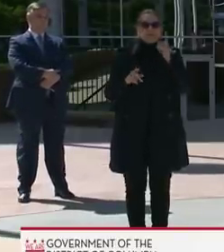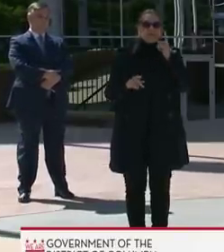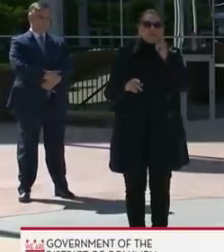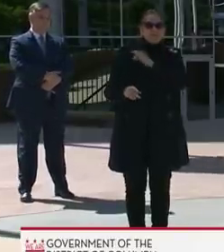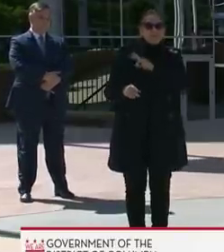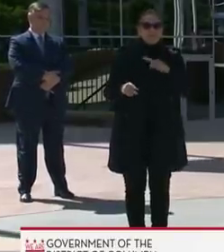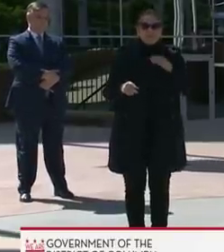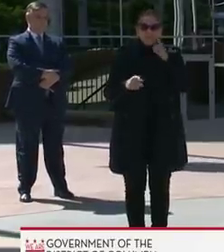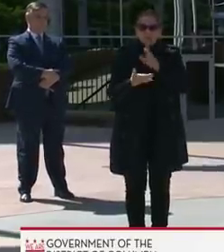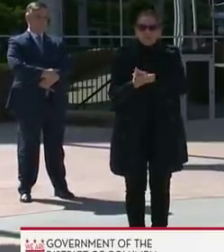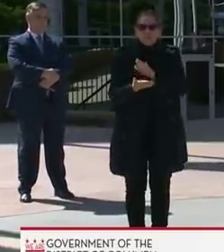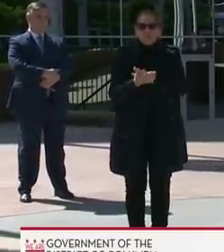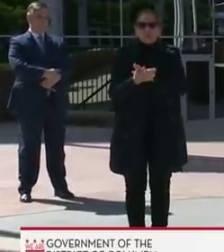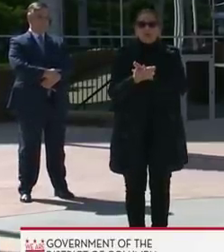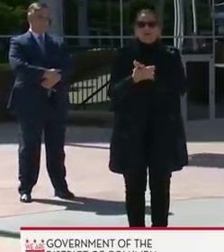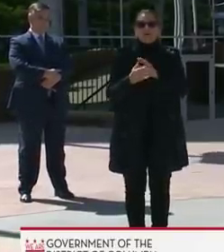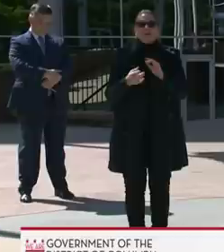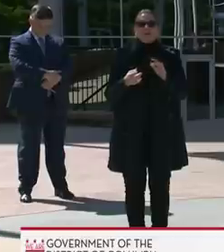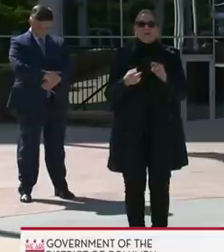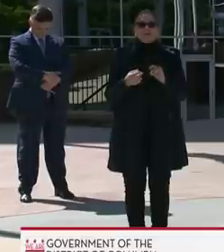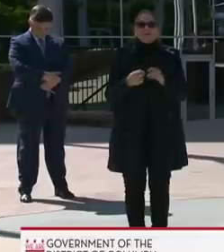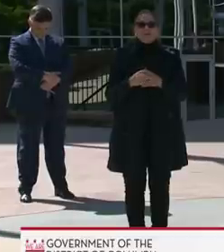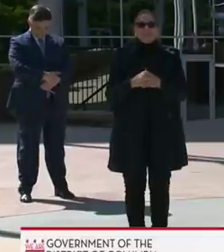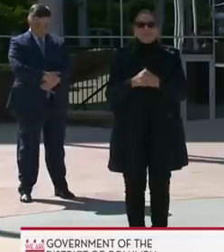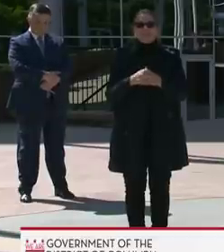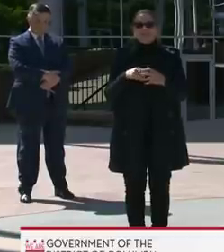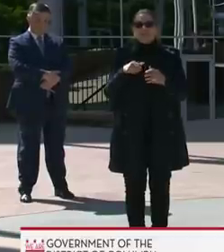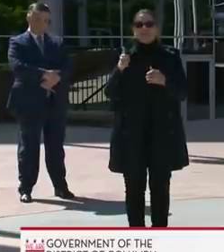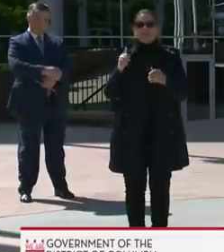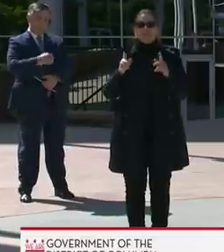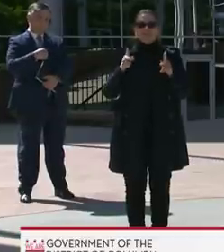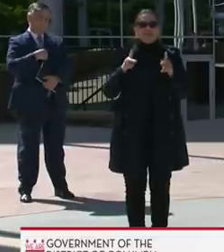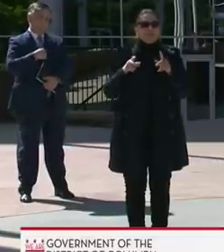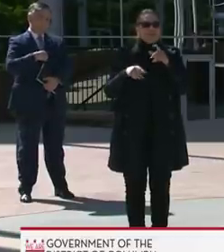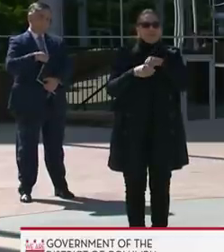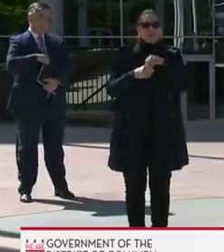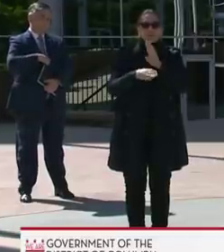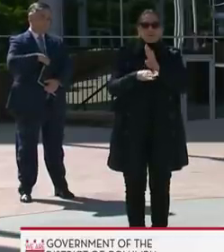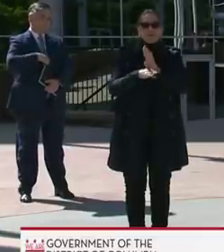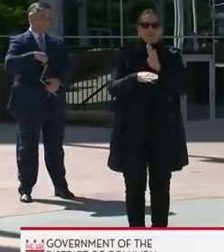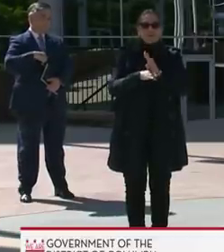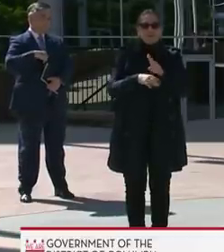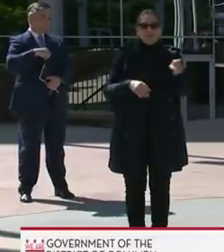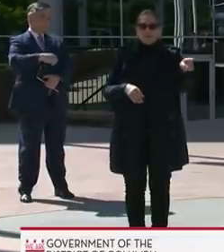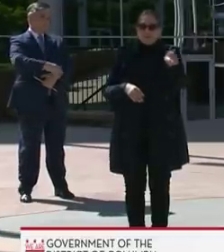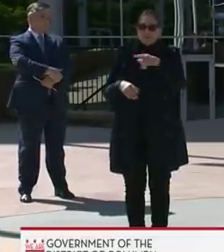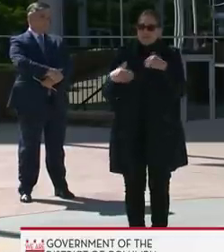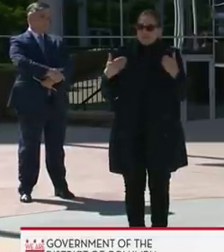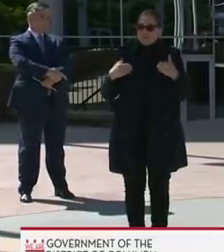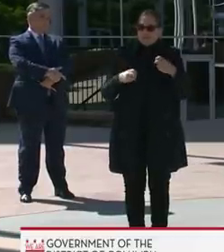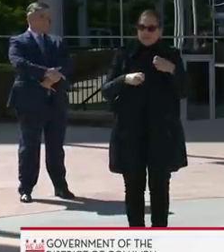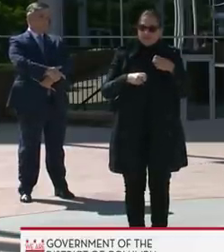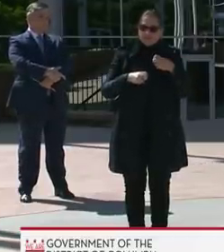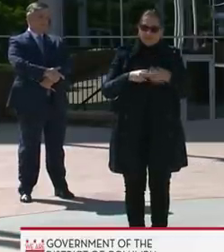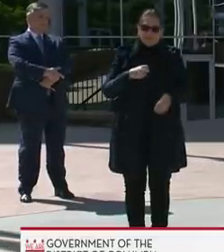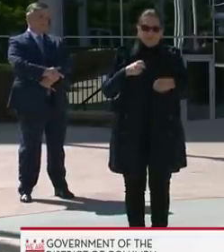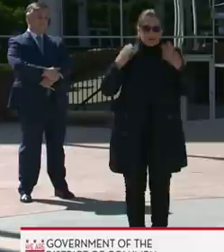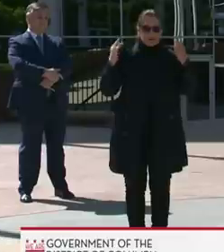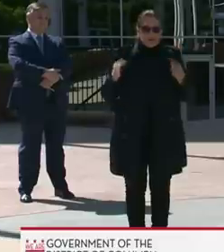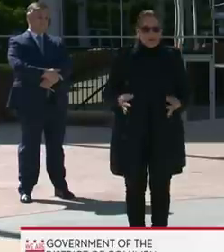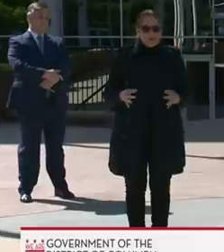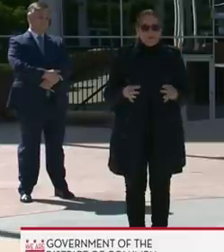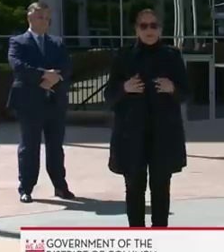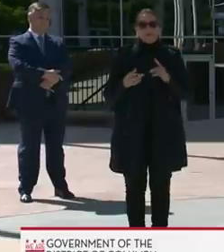and businesses are making tough choices, the district will make tough choices too. And to